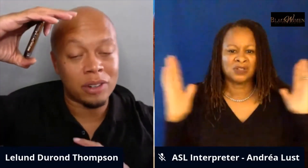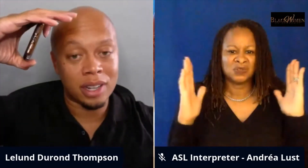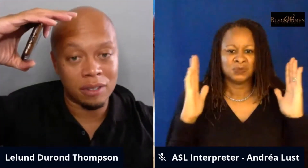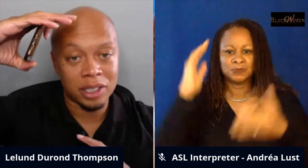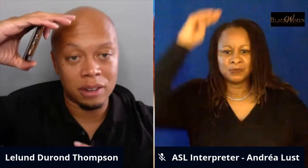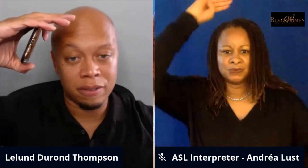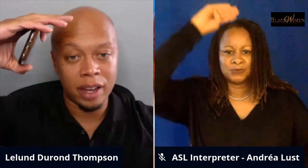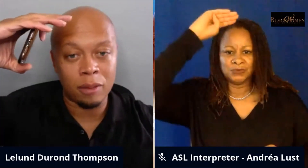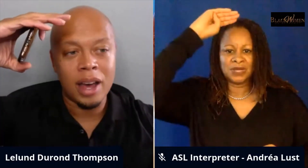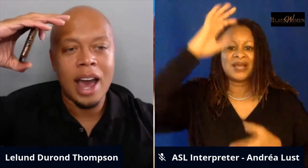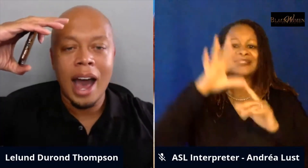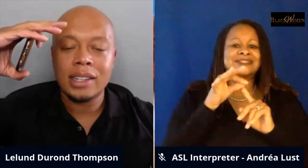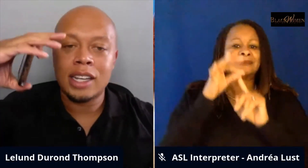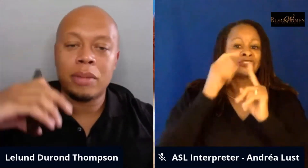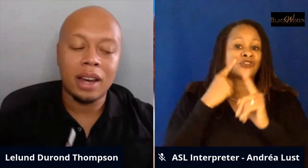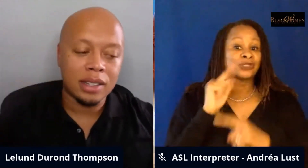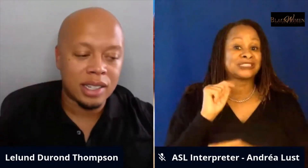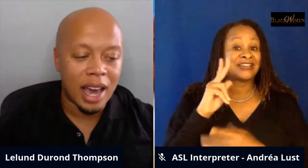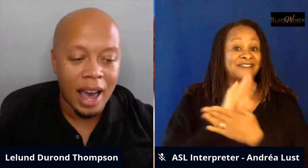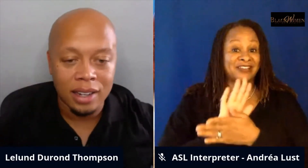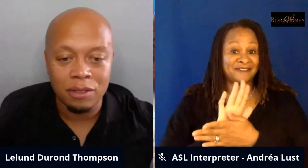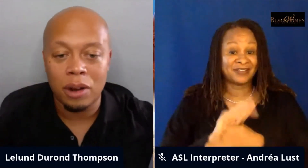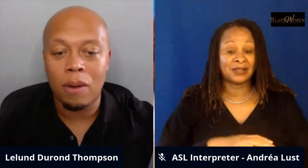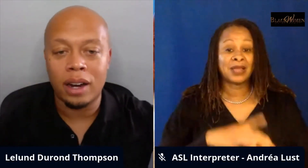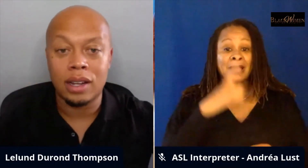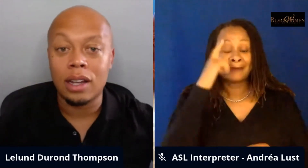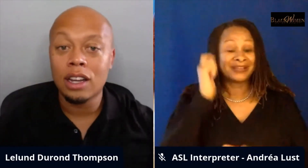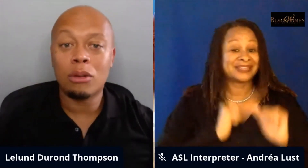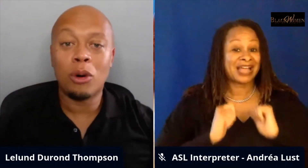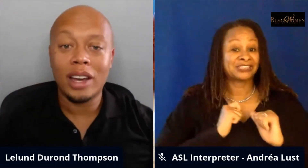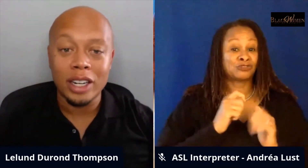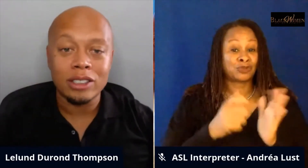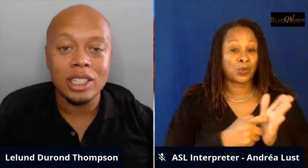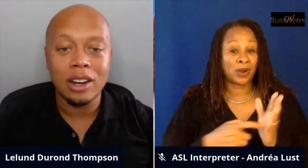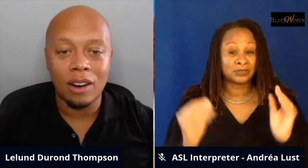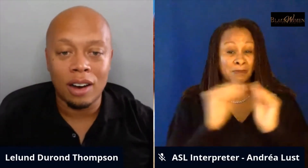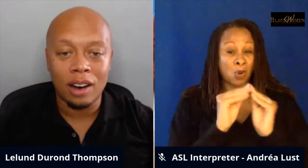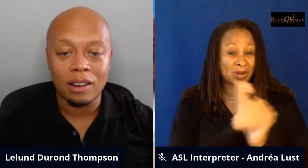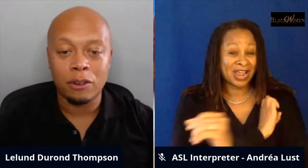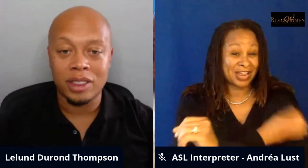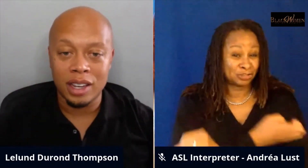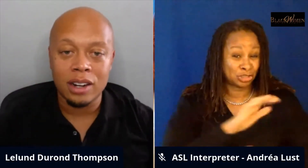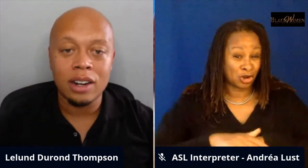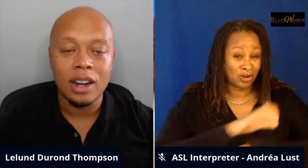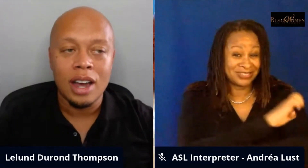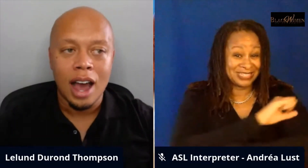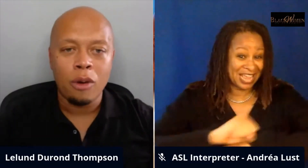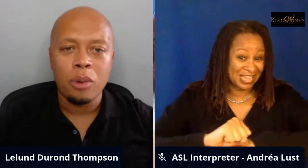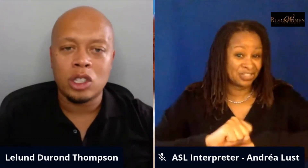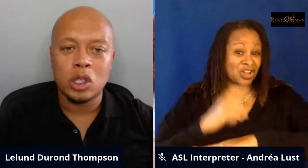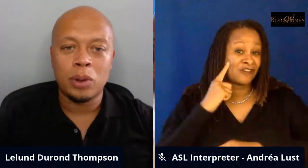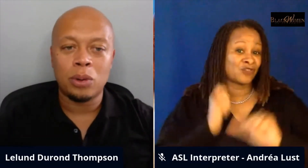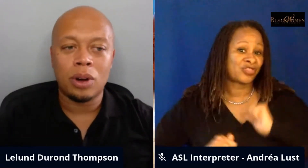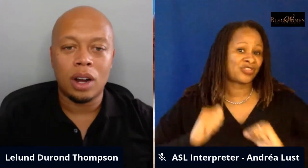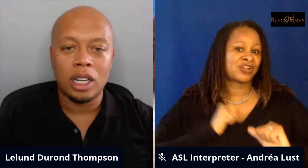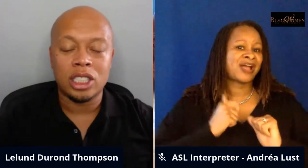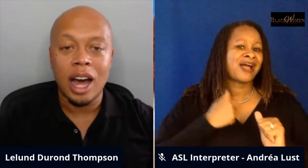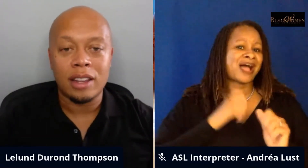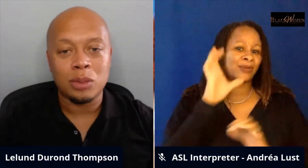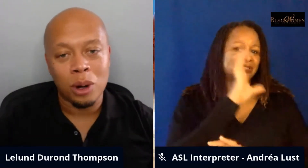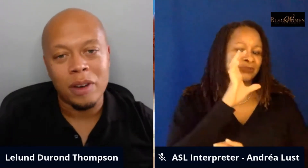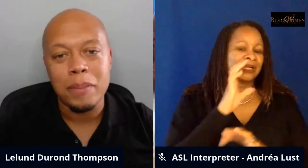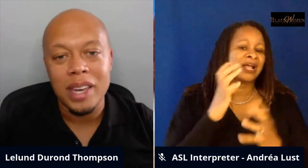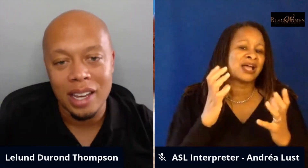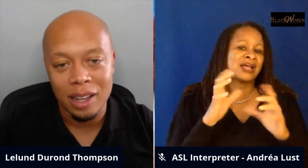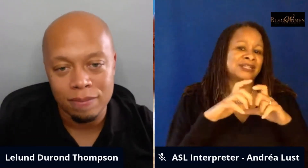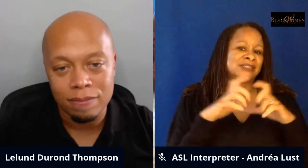especially for television and film. I say because the acting requires a little more energy for theater, I would explore a shot that's